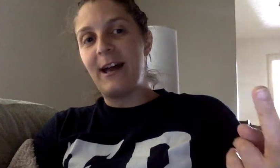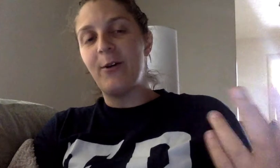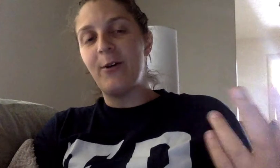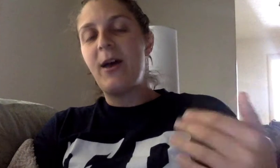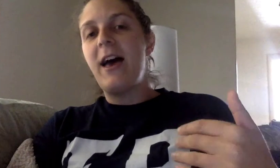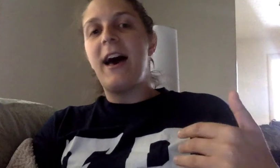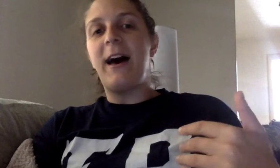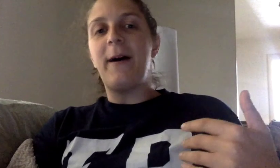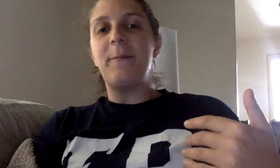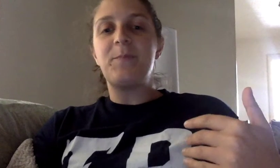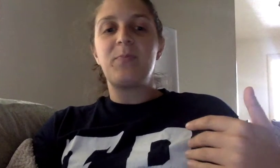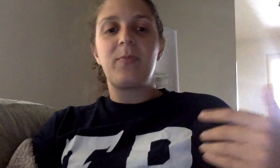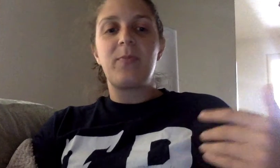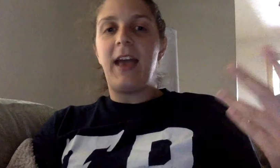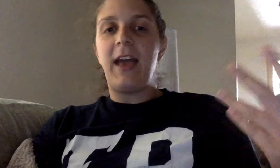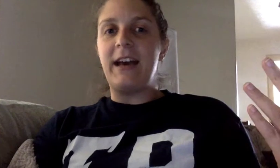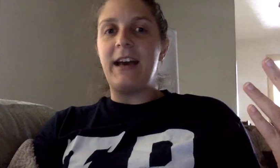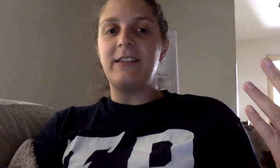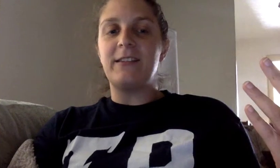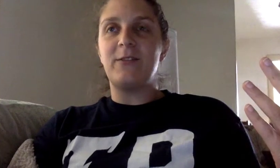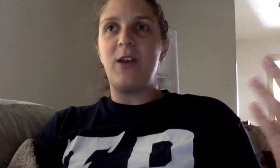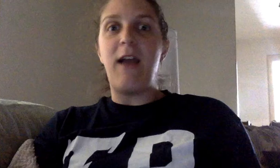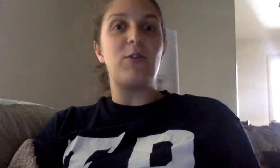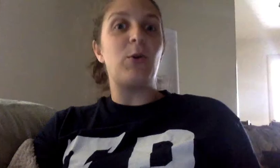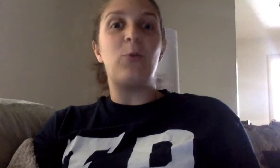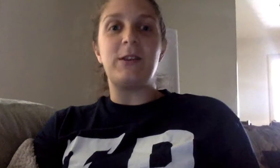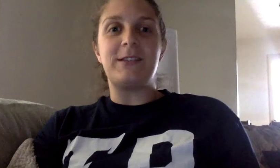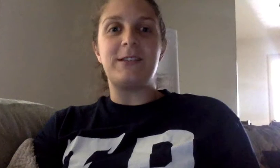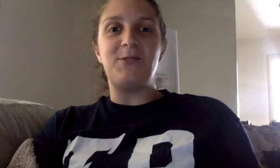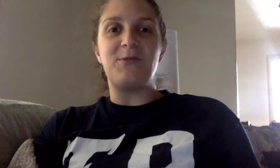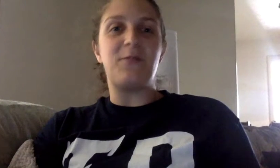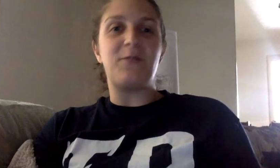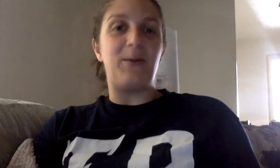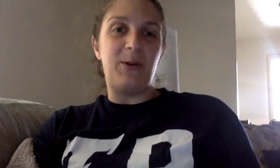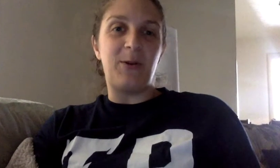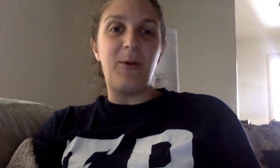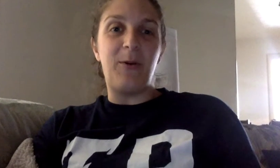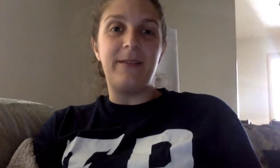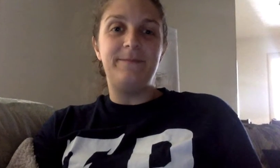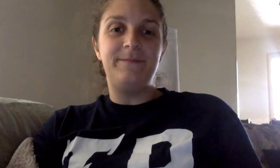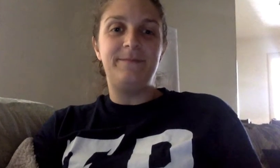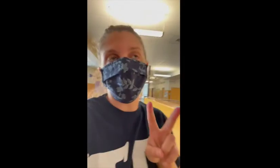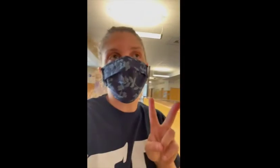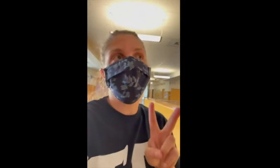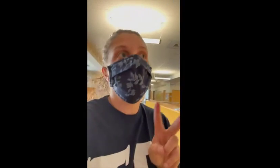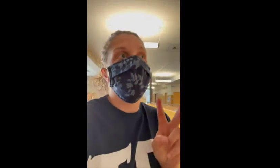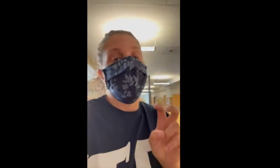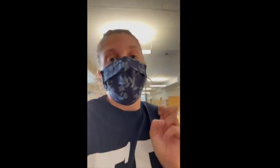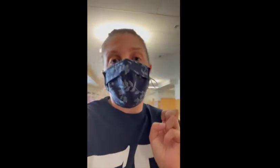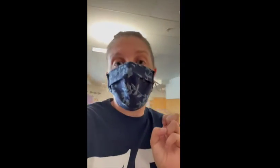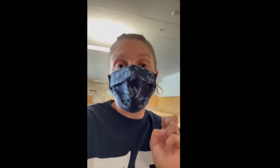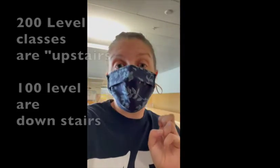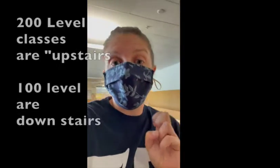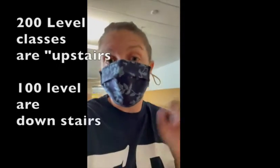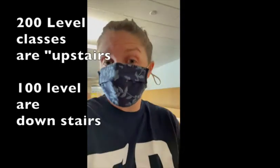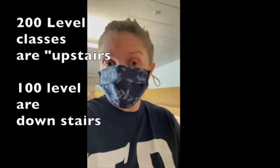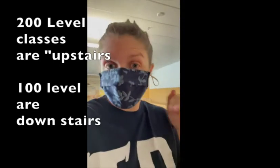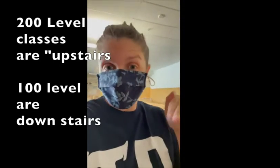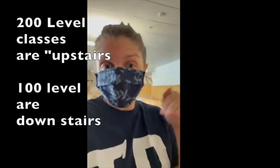help, and everyone wants you to find where you're going. However, because we're built into